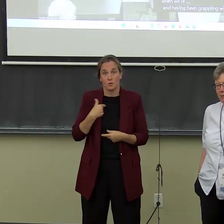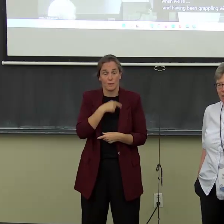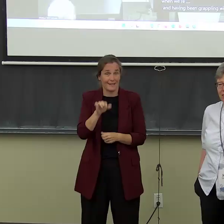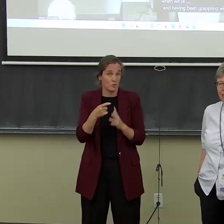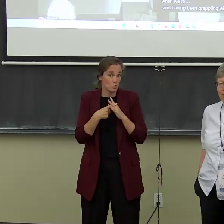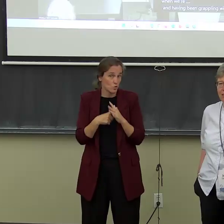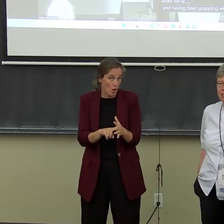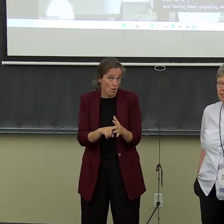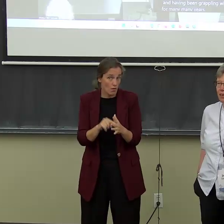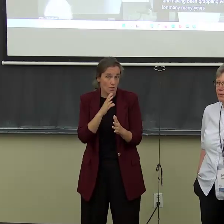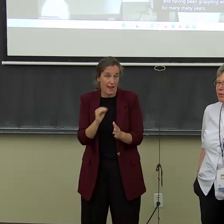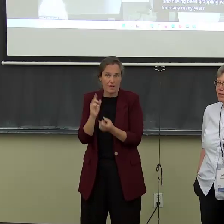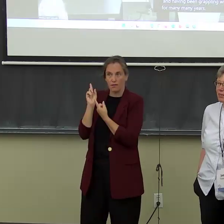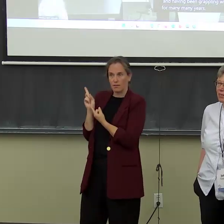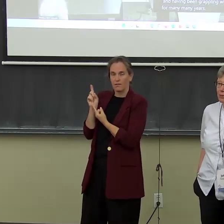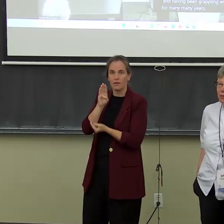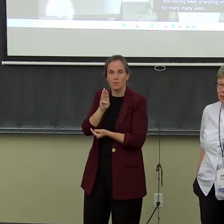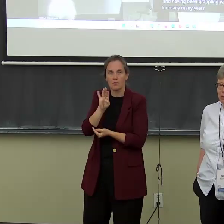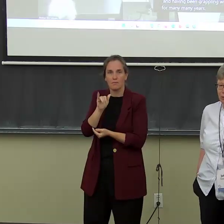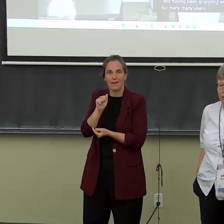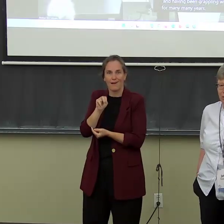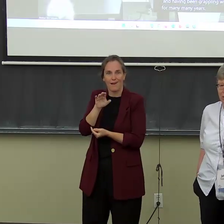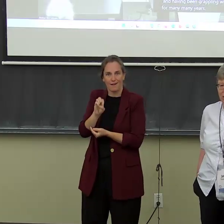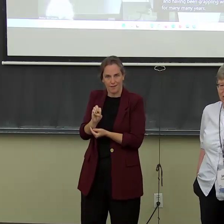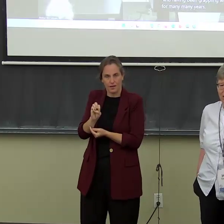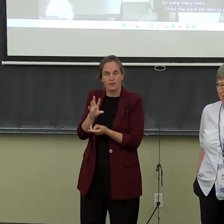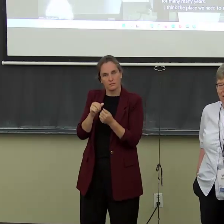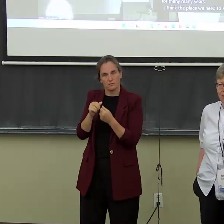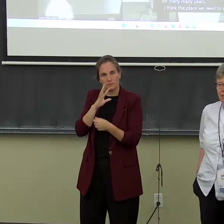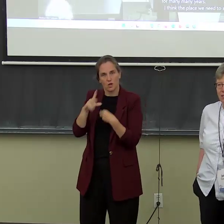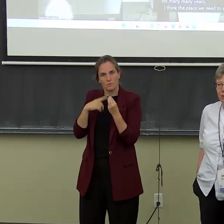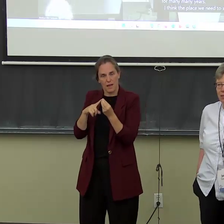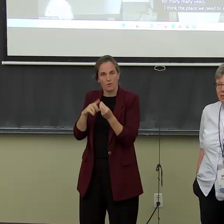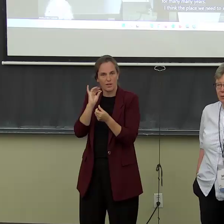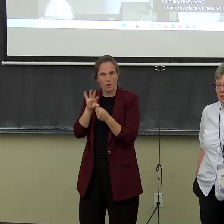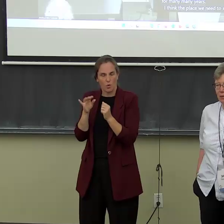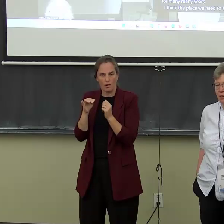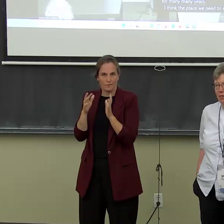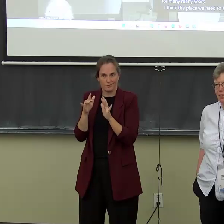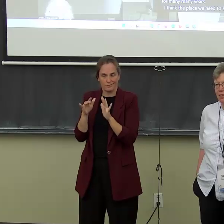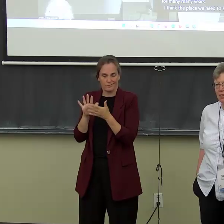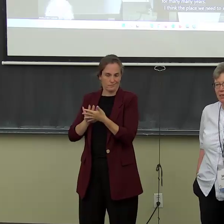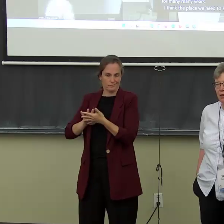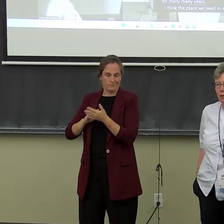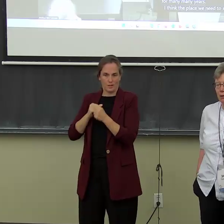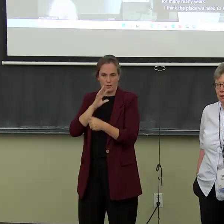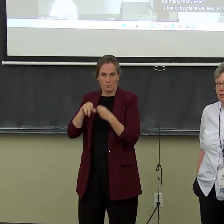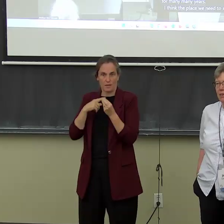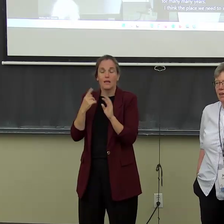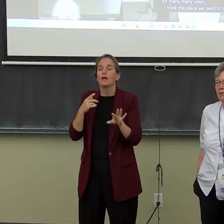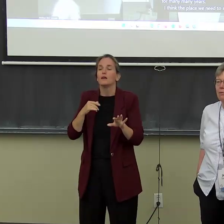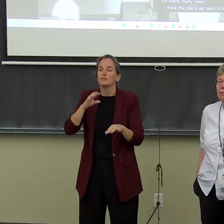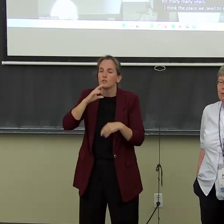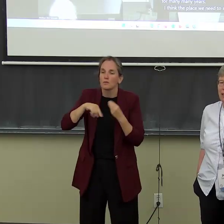and Bianca talked about this a little bit or alluded to it, is this within community, within the